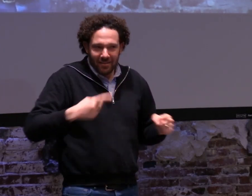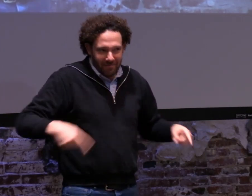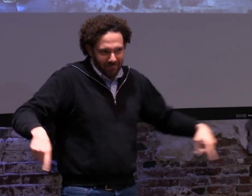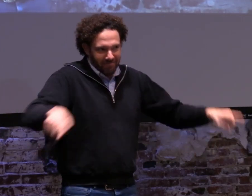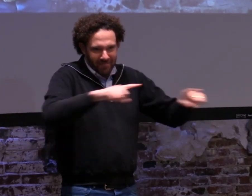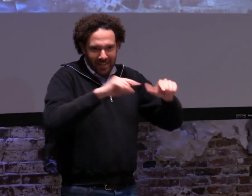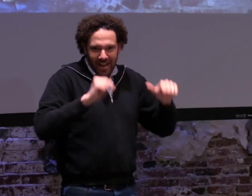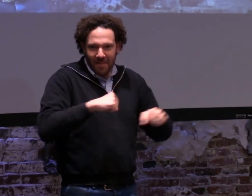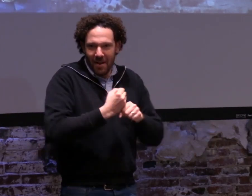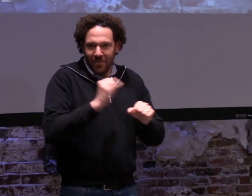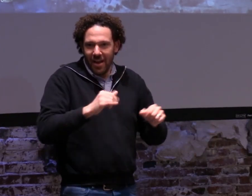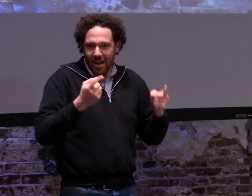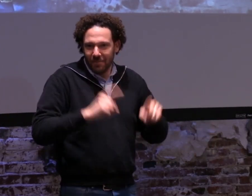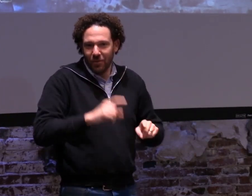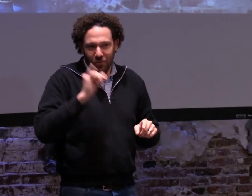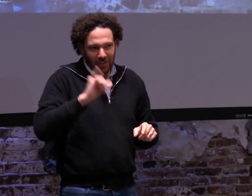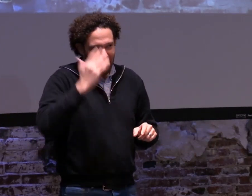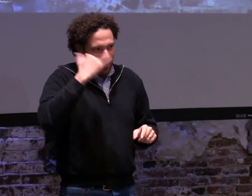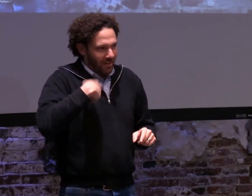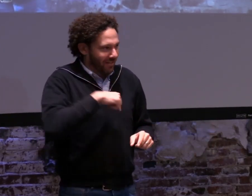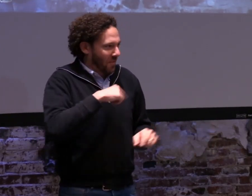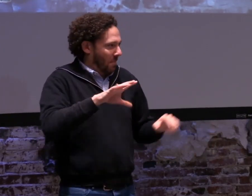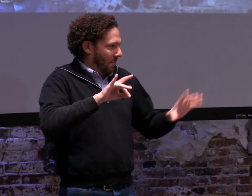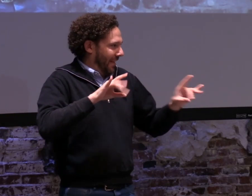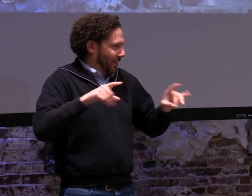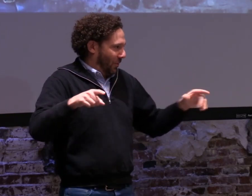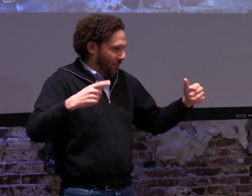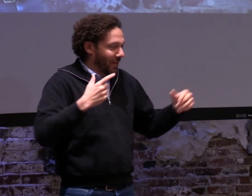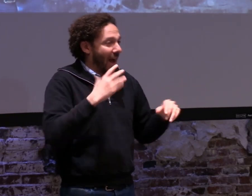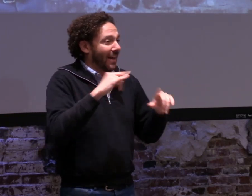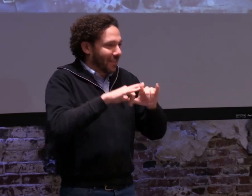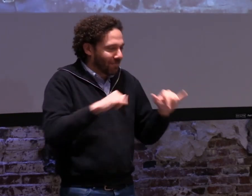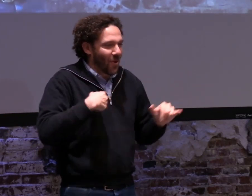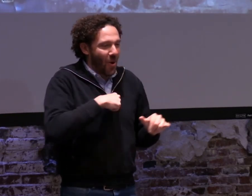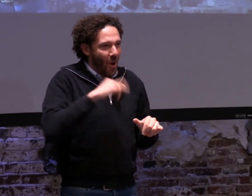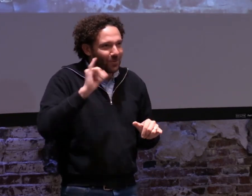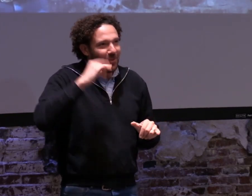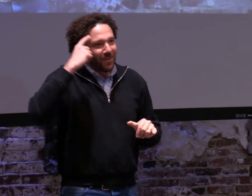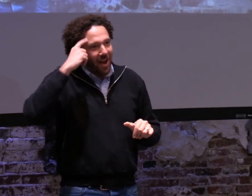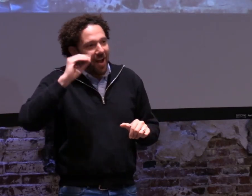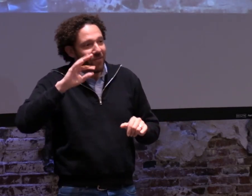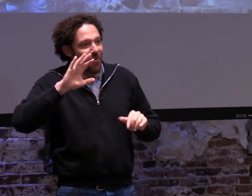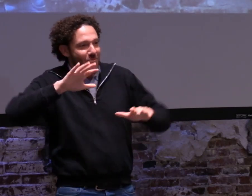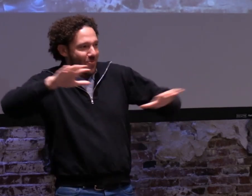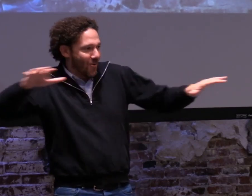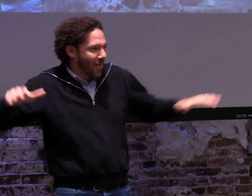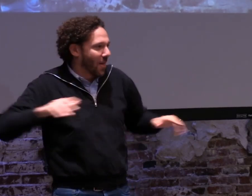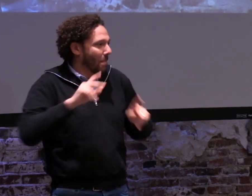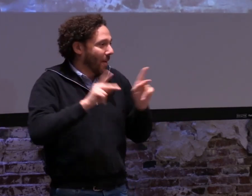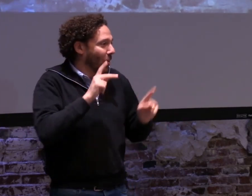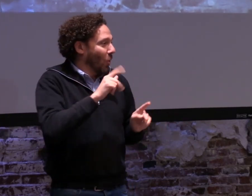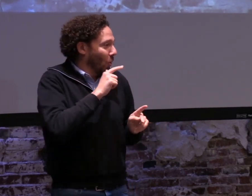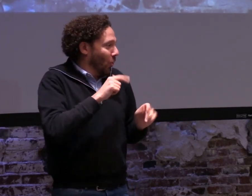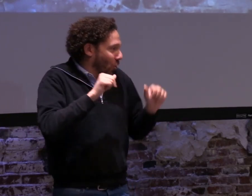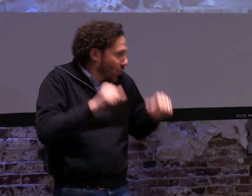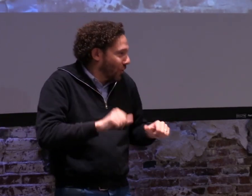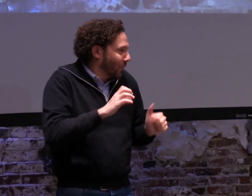theater. And right here with the people among us, we can make this happen. And this is why you were chosen. And I know that many of